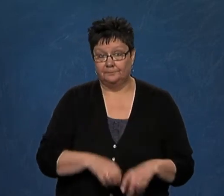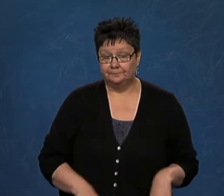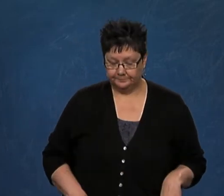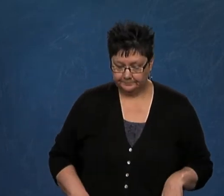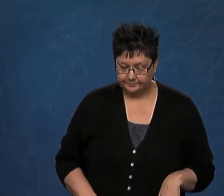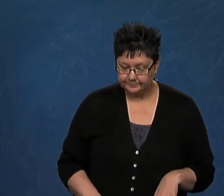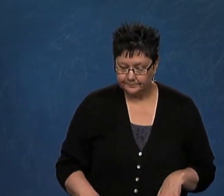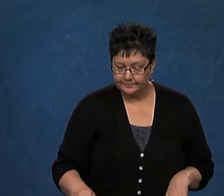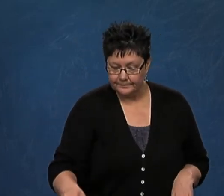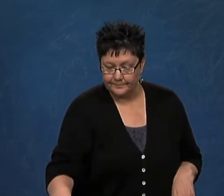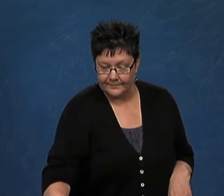people involved.